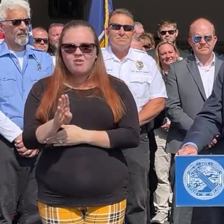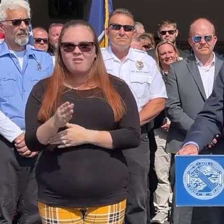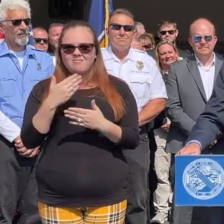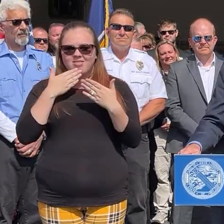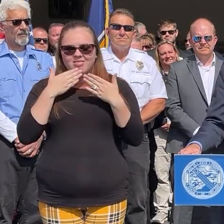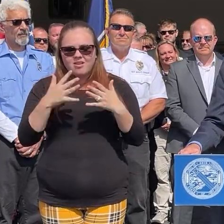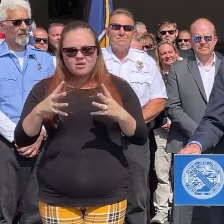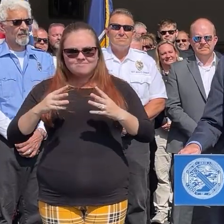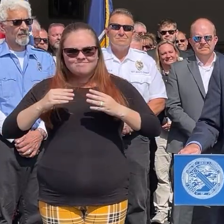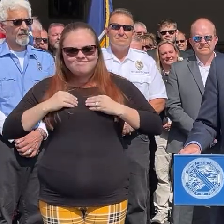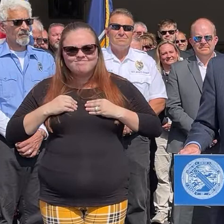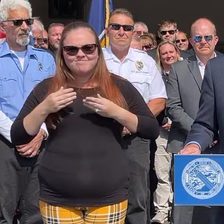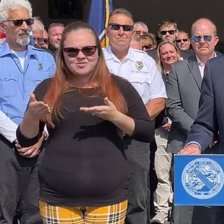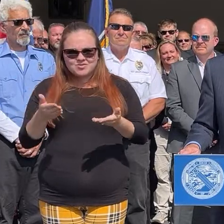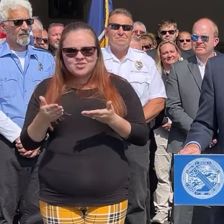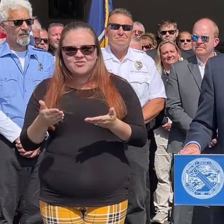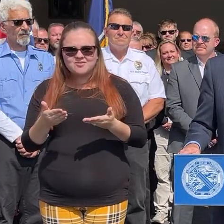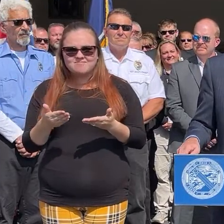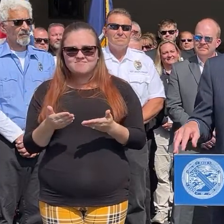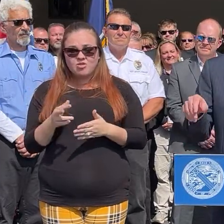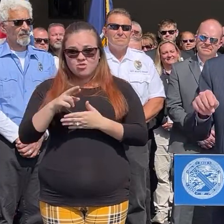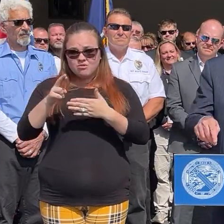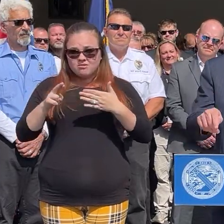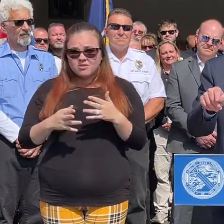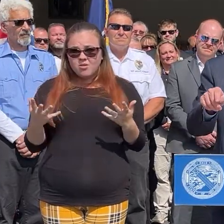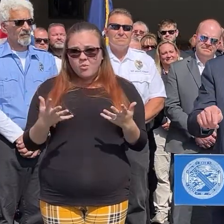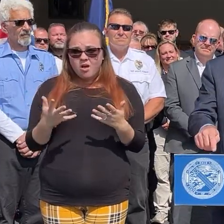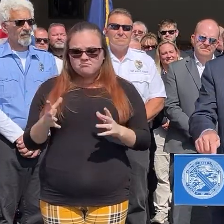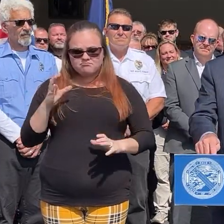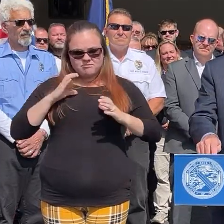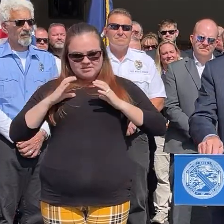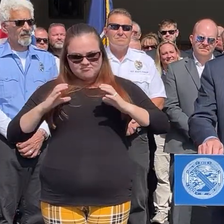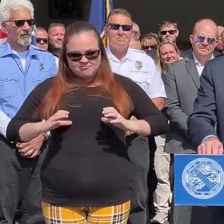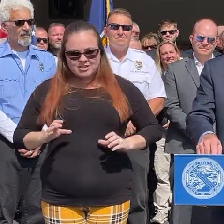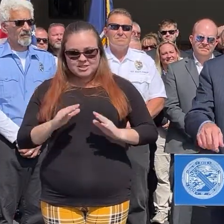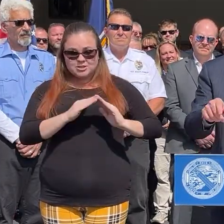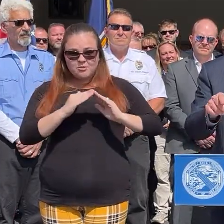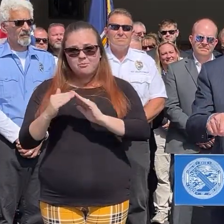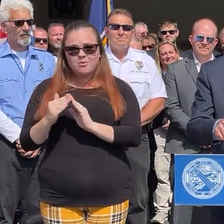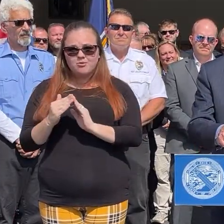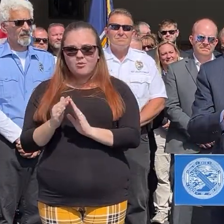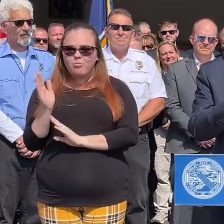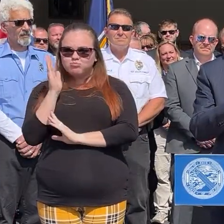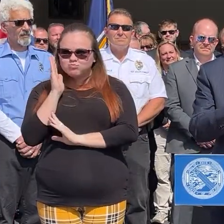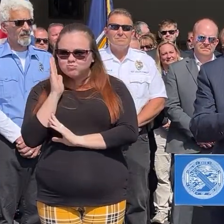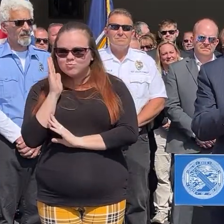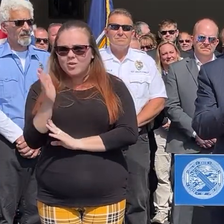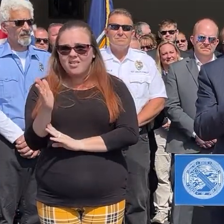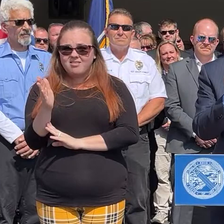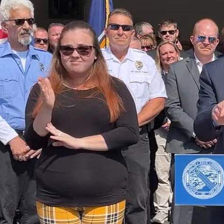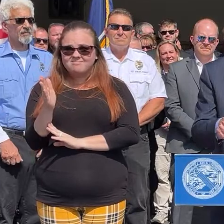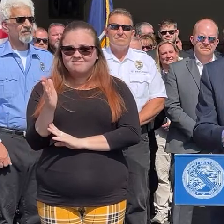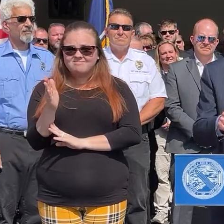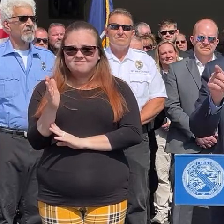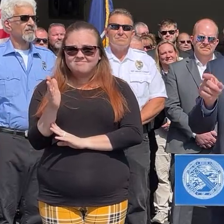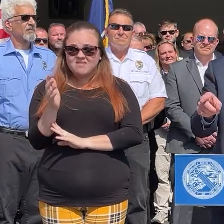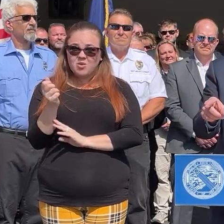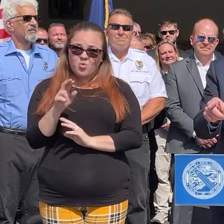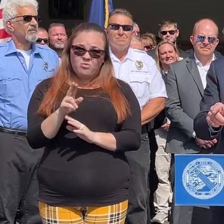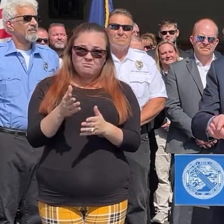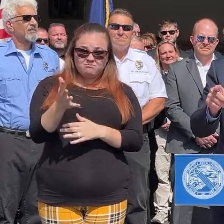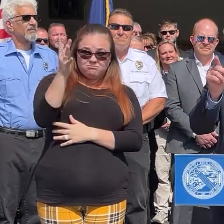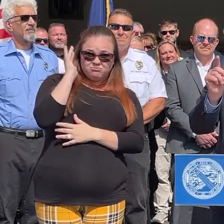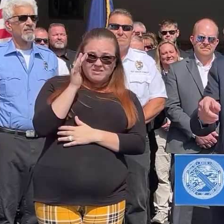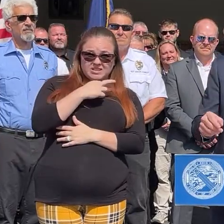you for taking on this effort. As a result, there are citizens in our community who will, and previously would have been at risk for